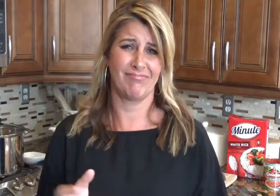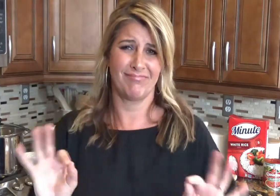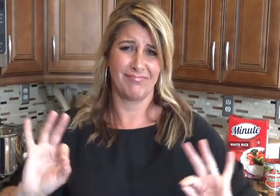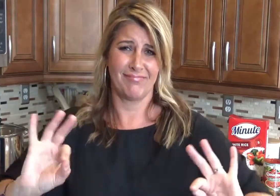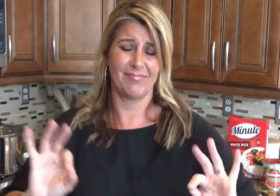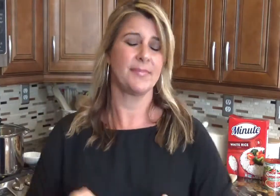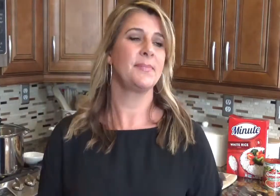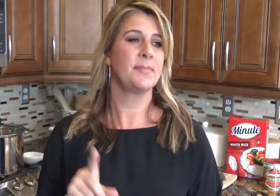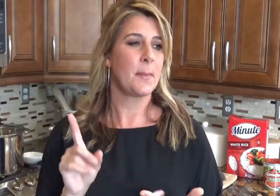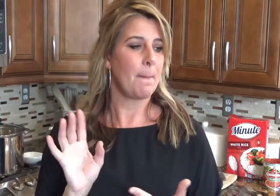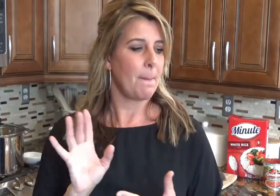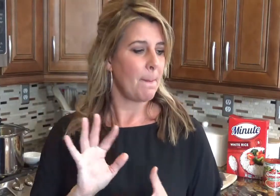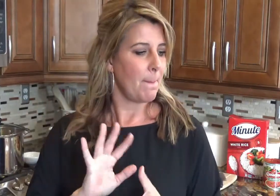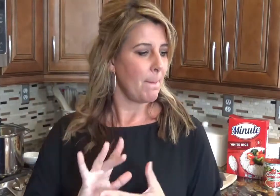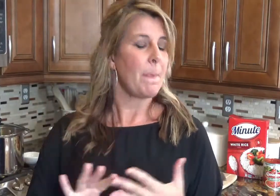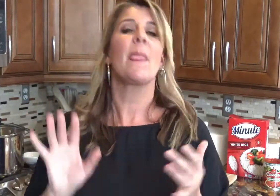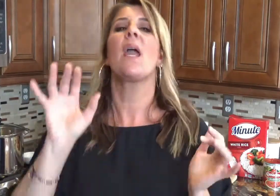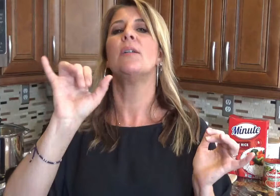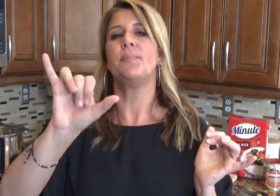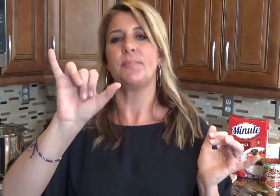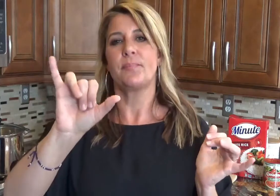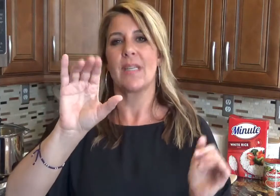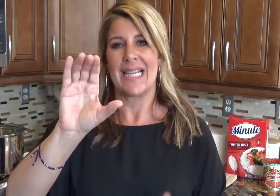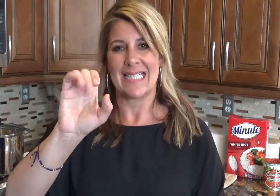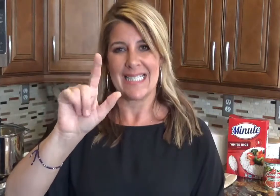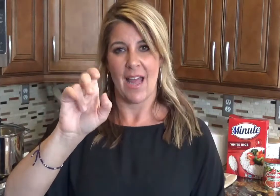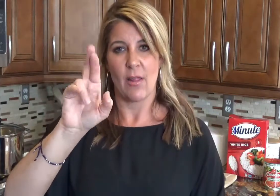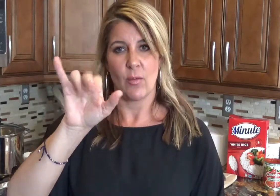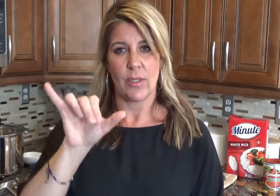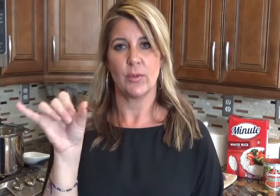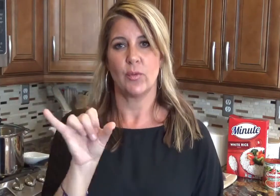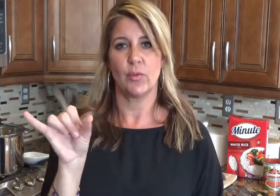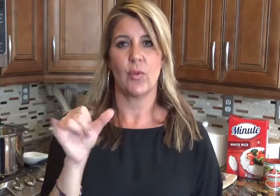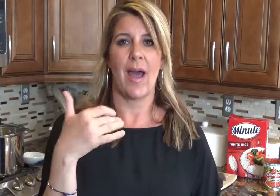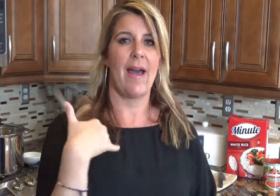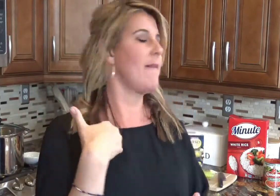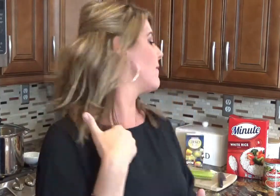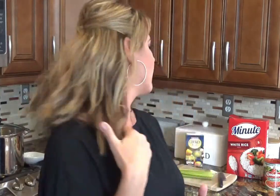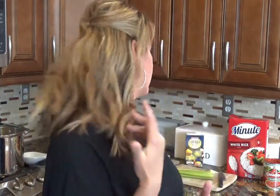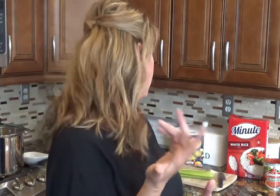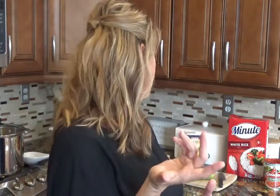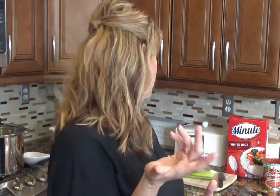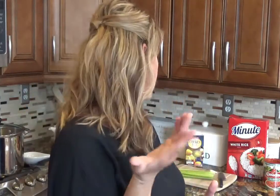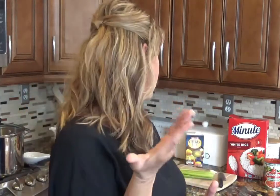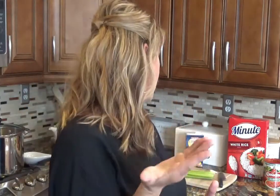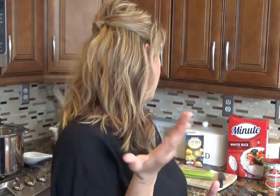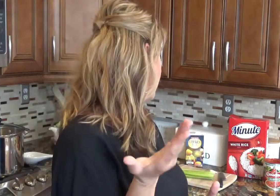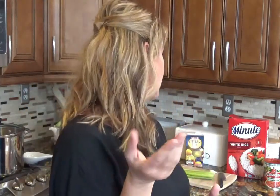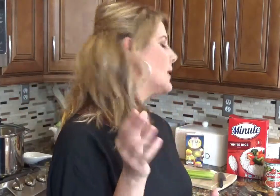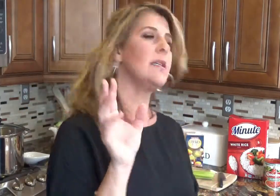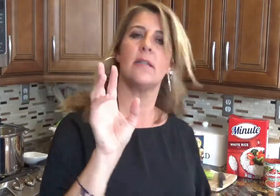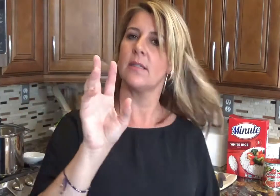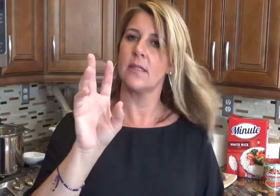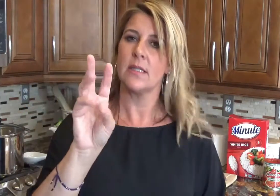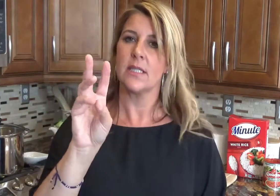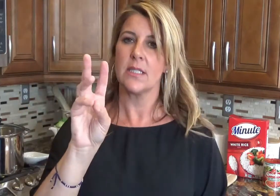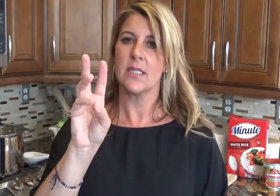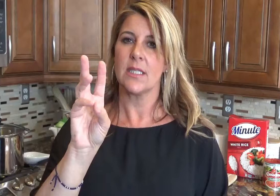gonna omit the onion, no big deal. Also, you want to add celery. I have about probably